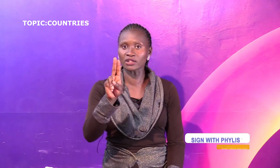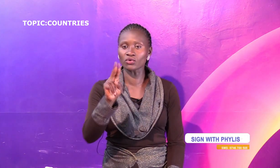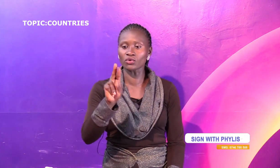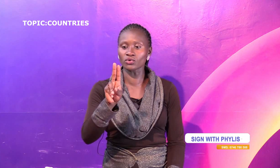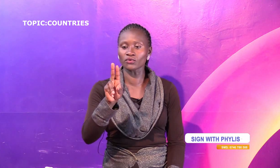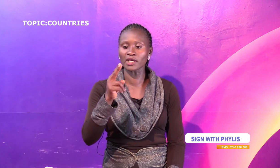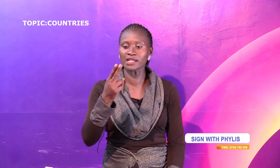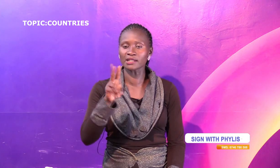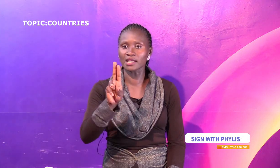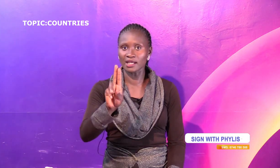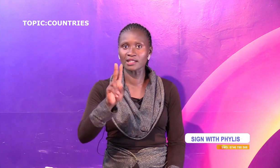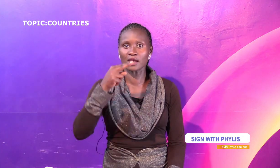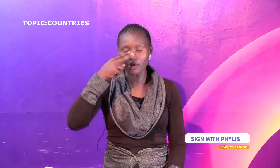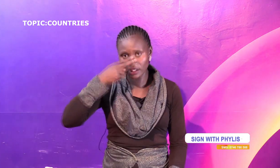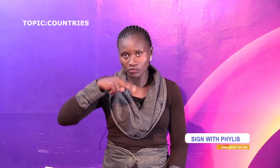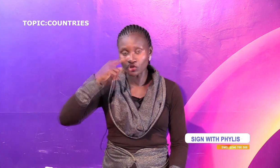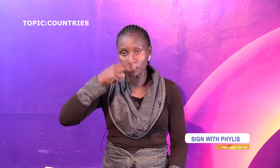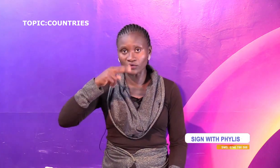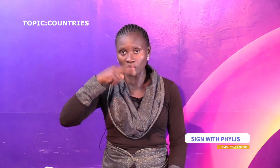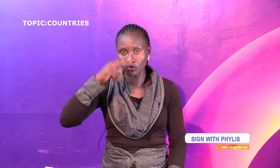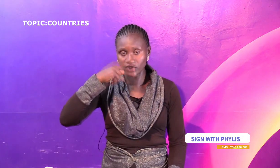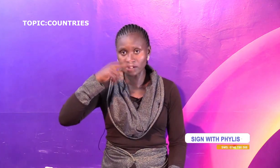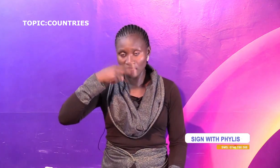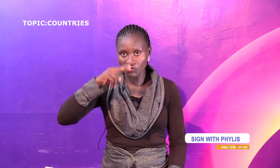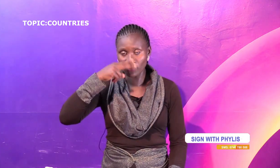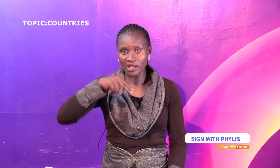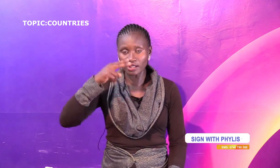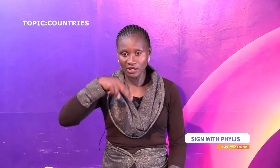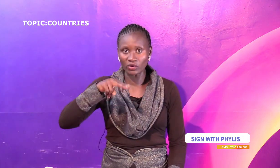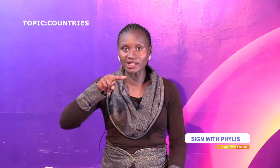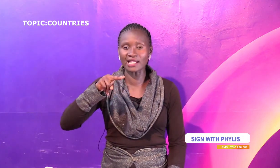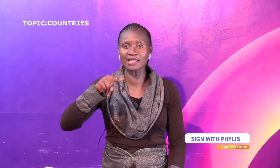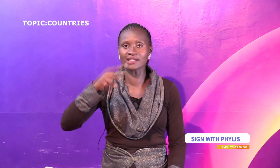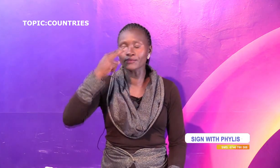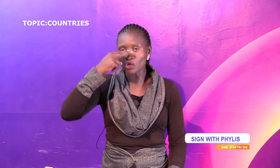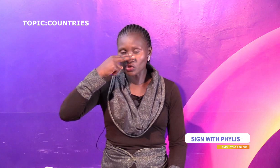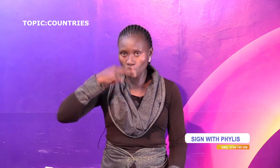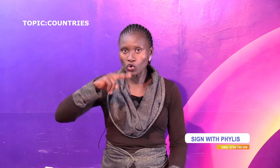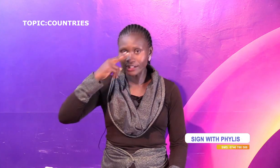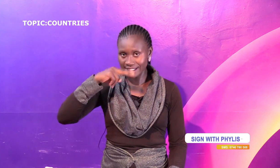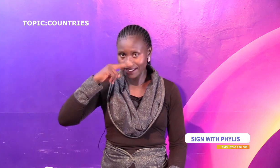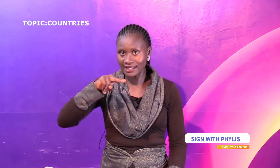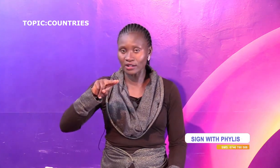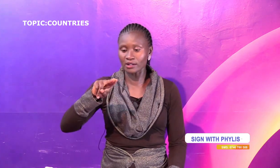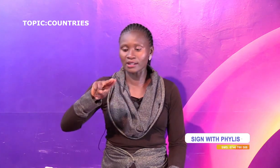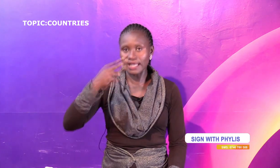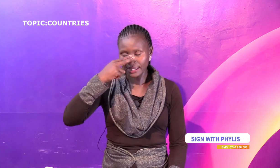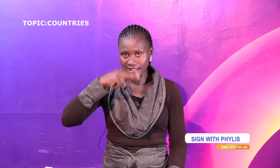2 fingers raised up, or just push it from your nose, moving downward like this. So Tanzania